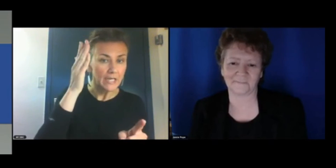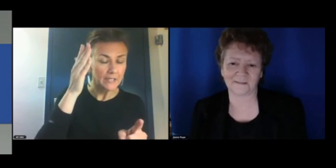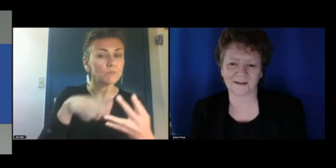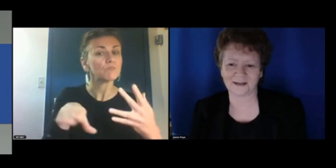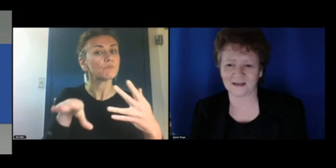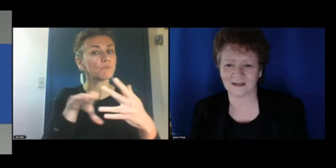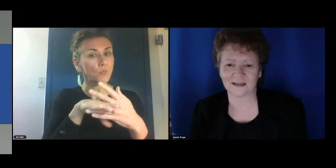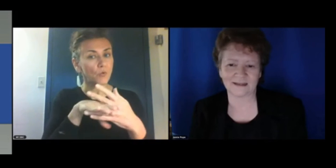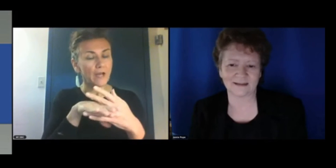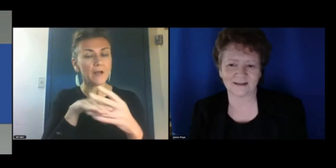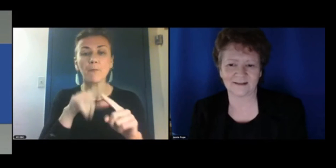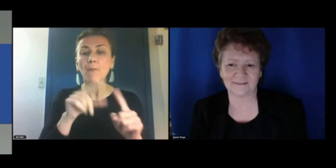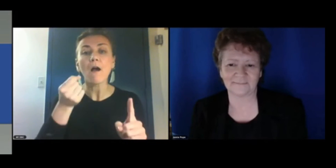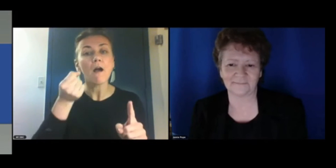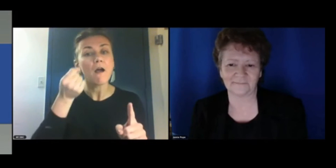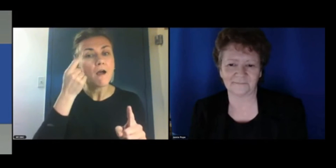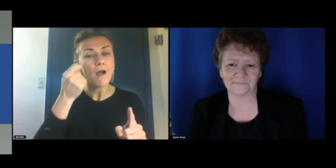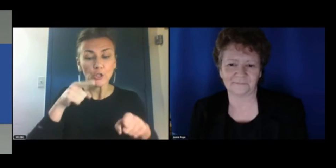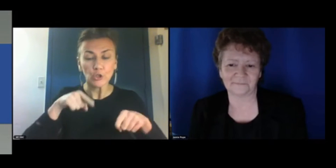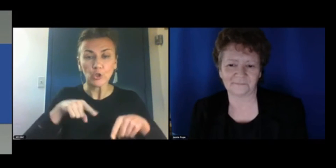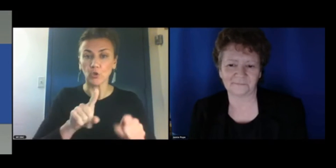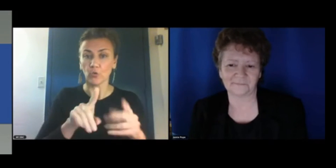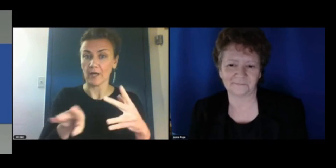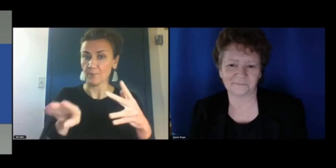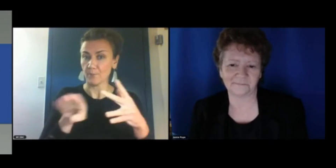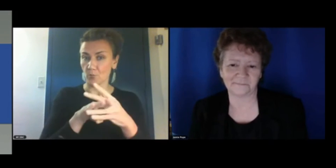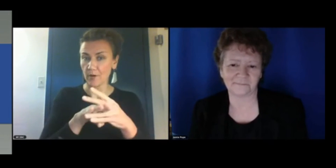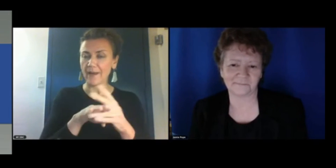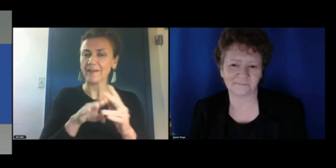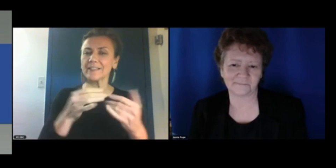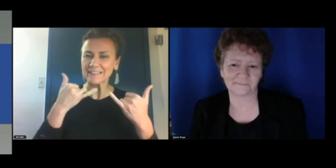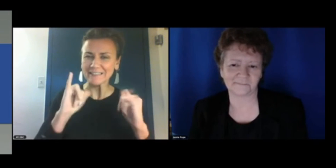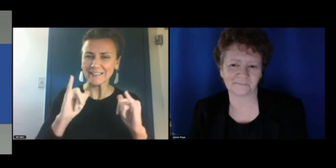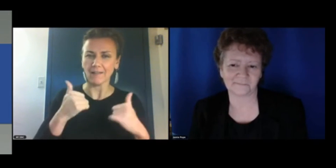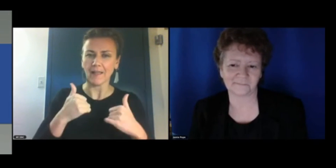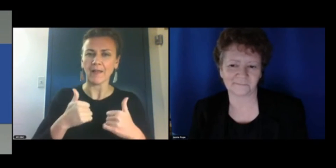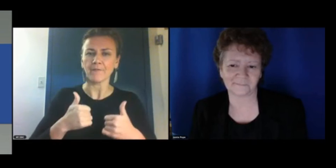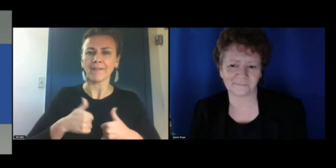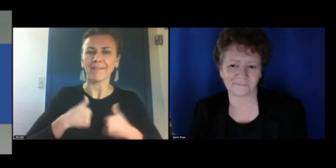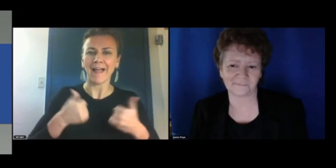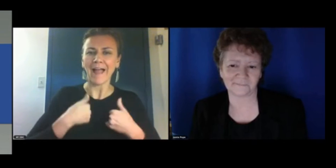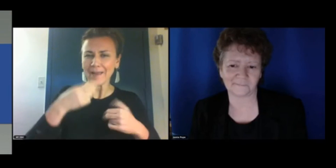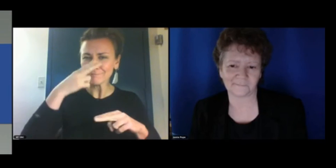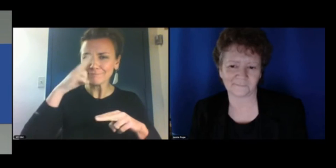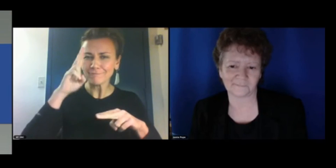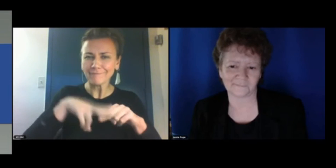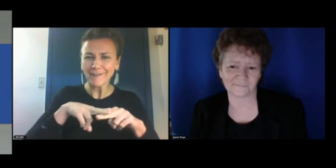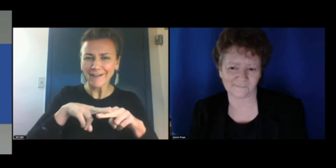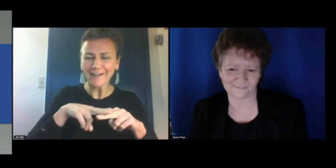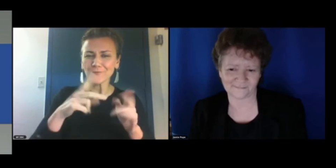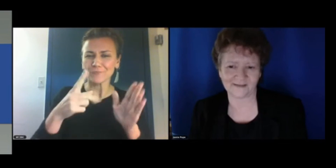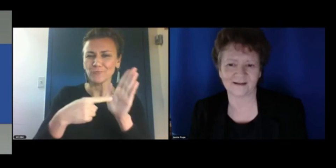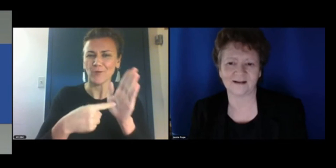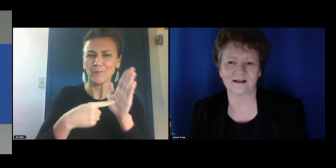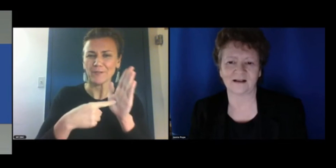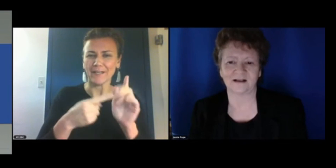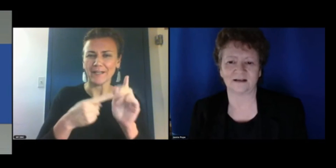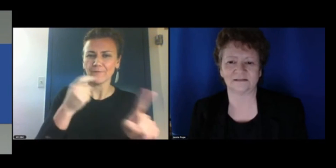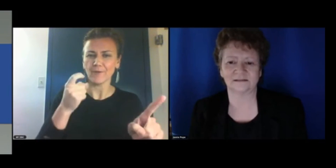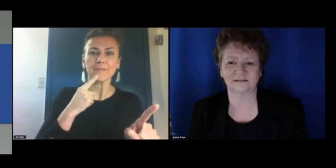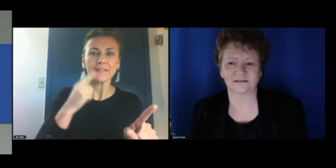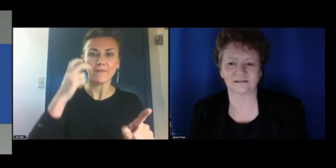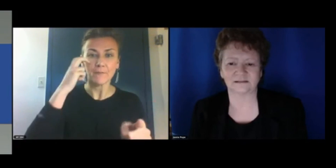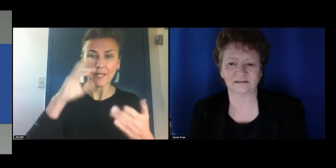Also, we're going to have breaks during the presentation. And I also want to let you know that during that break